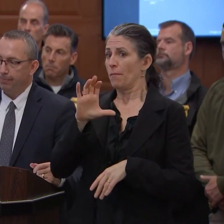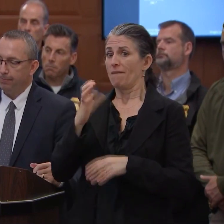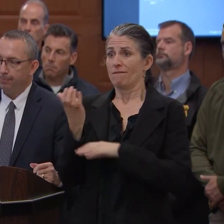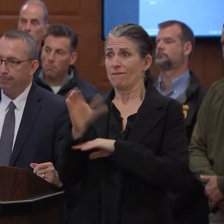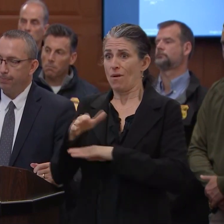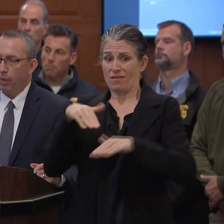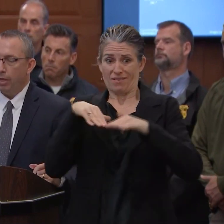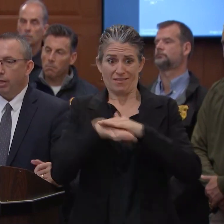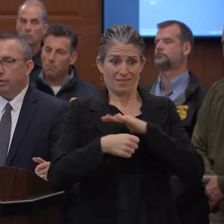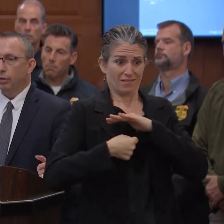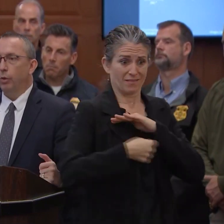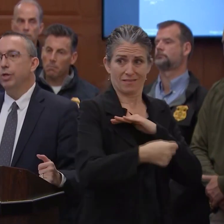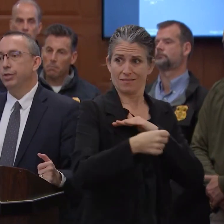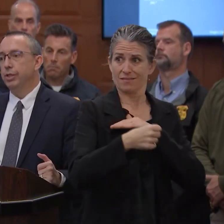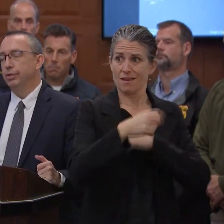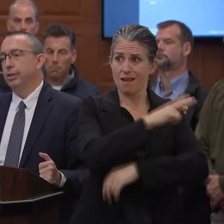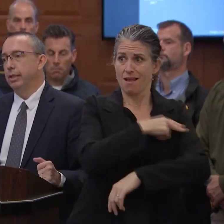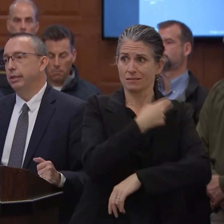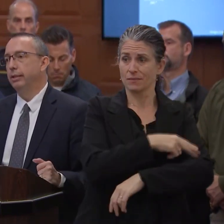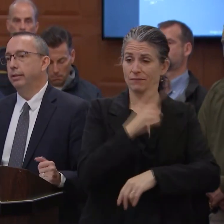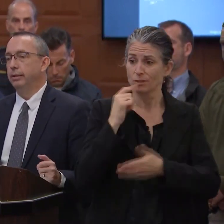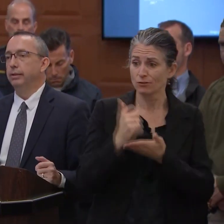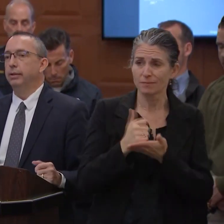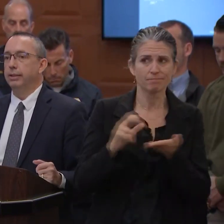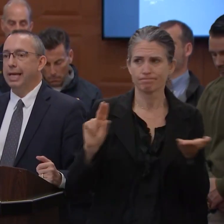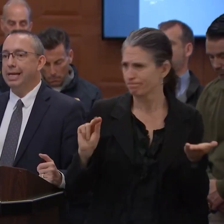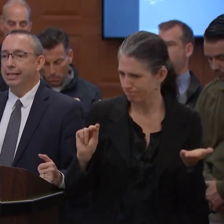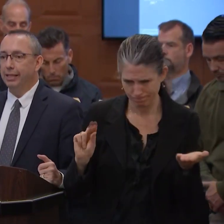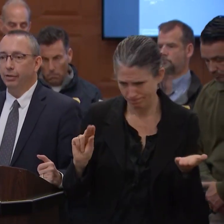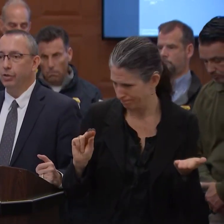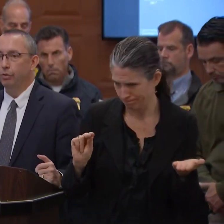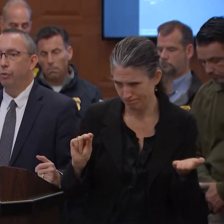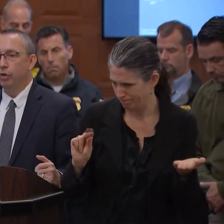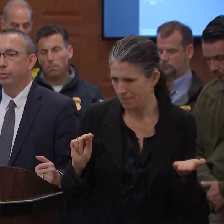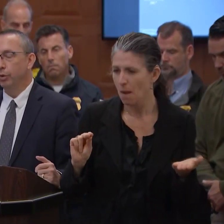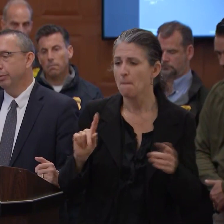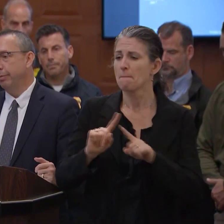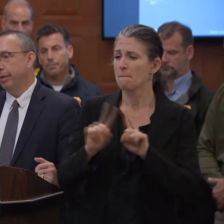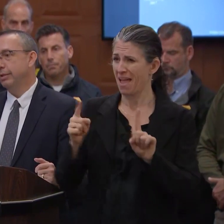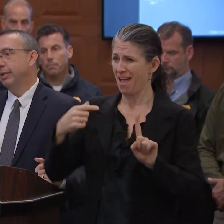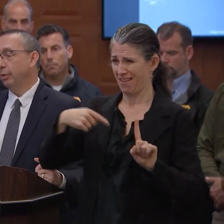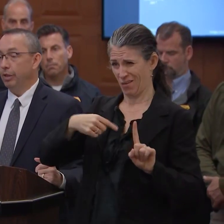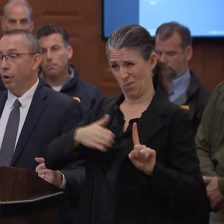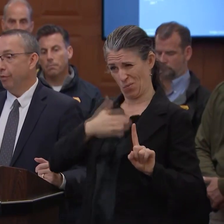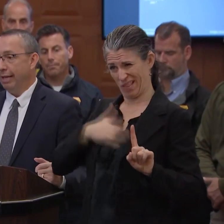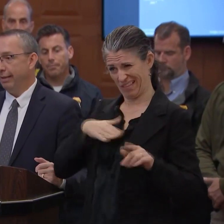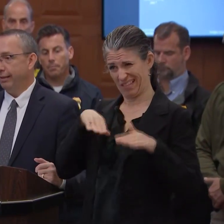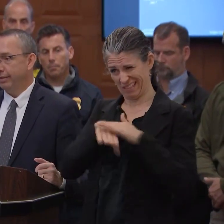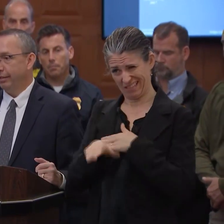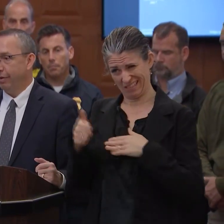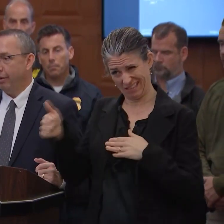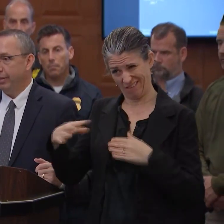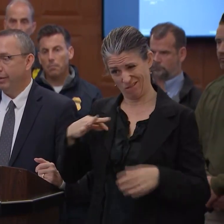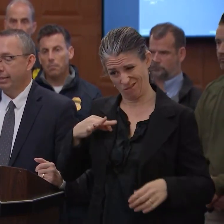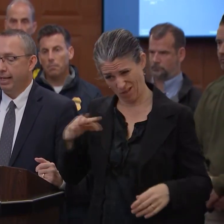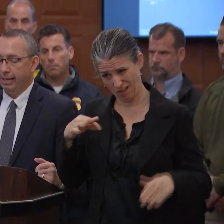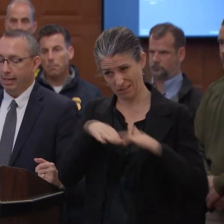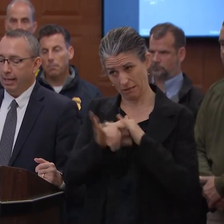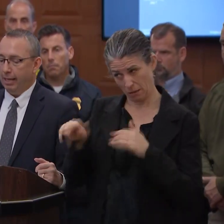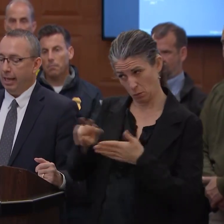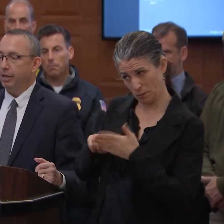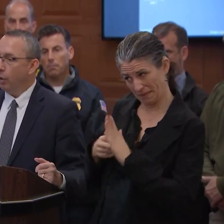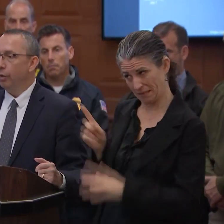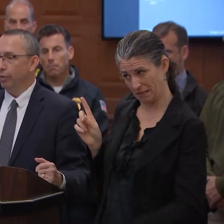you may have? So the question is stating that there's no forcible commitments. Do we know of anything that's on the voluntary